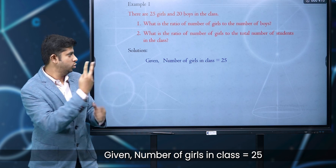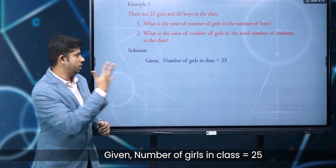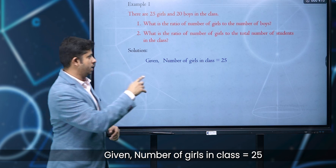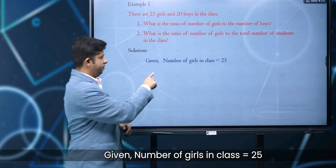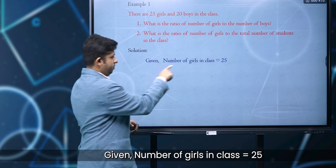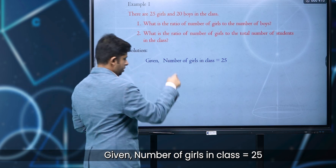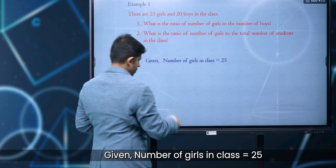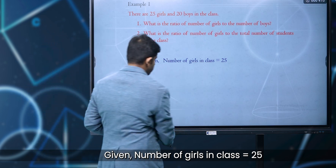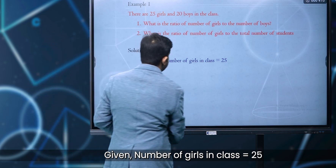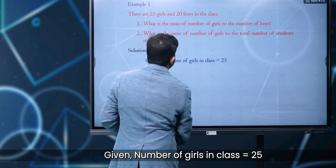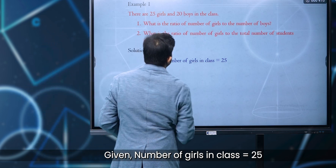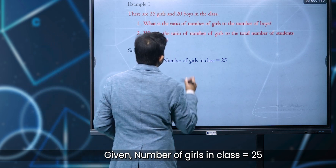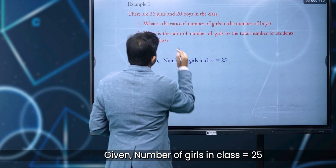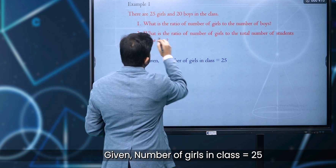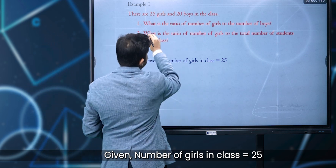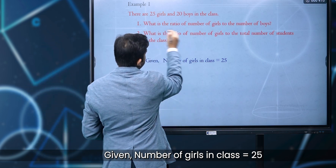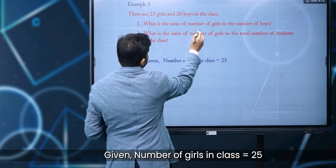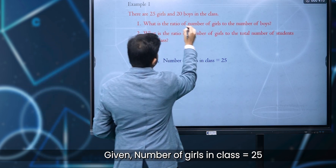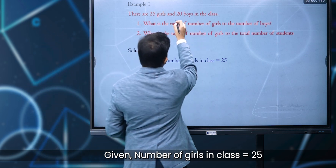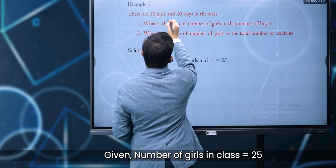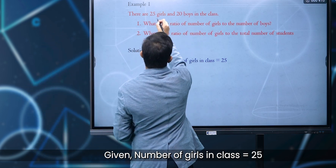Number of girls in the class is equal to 25.